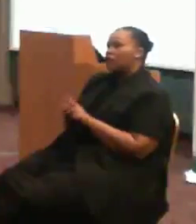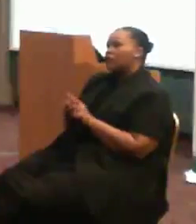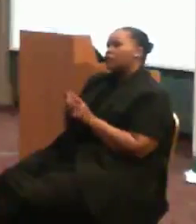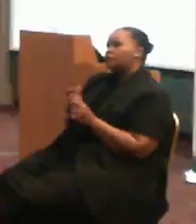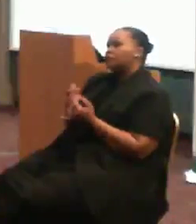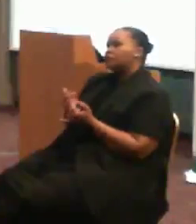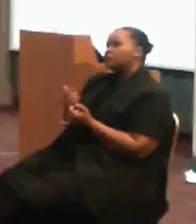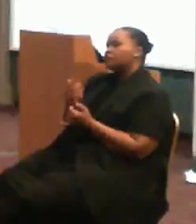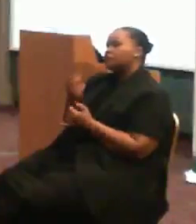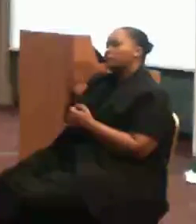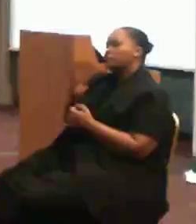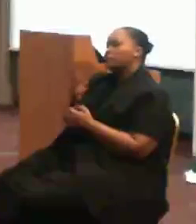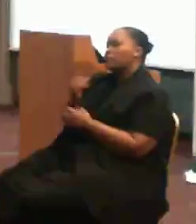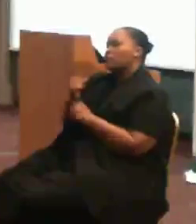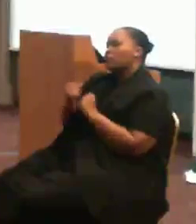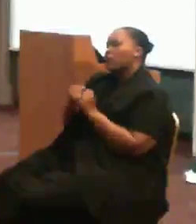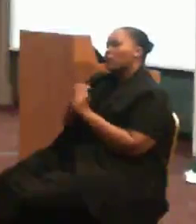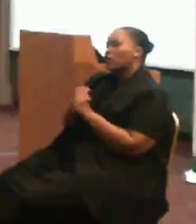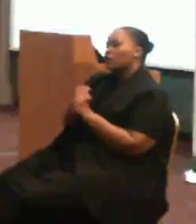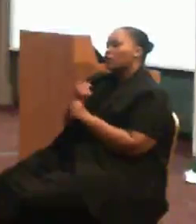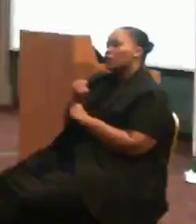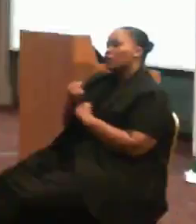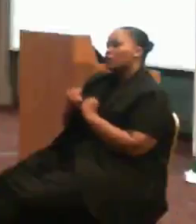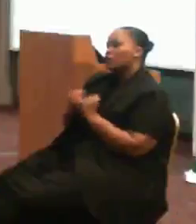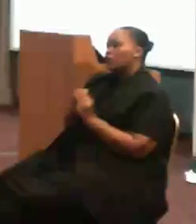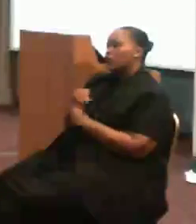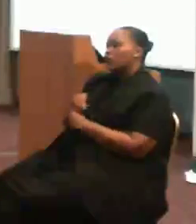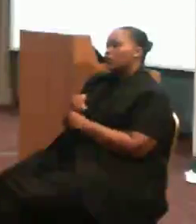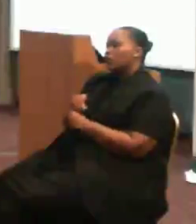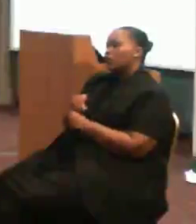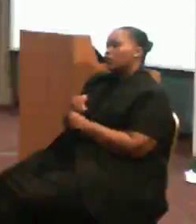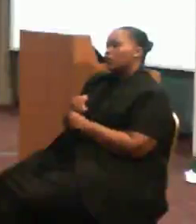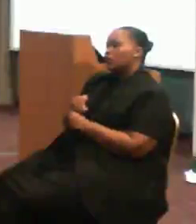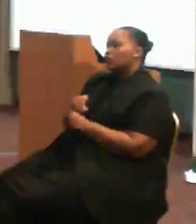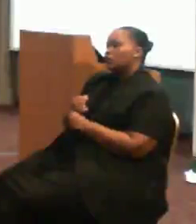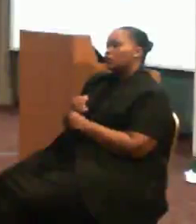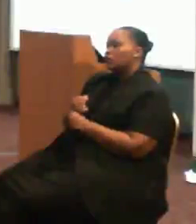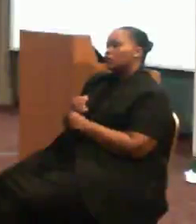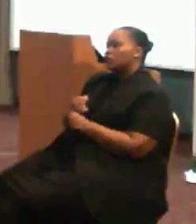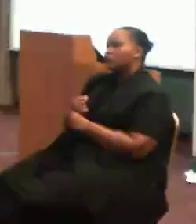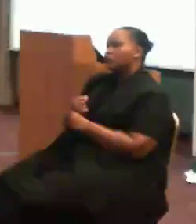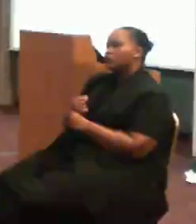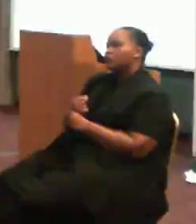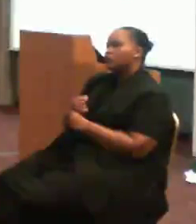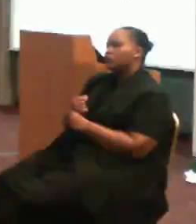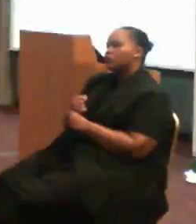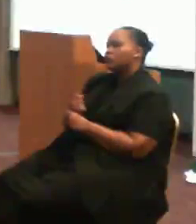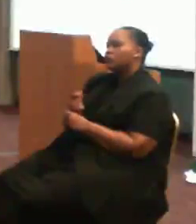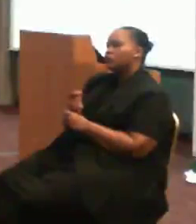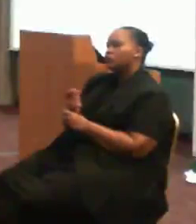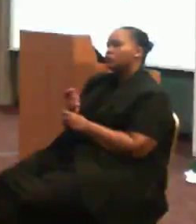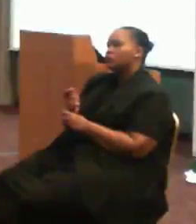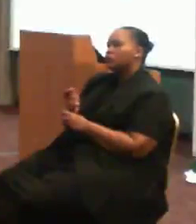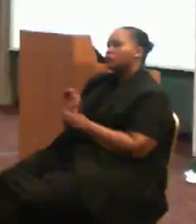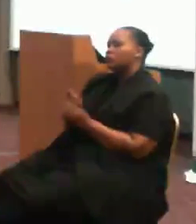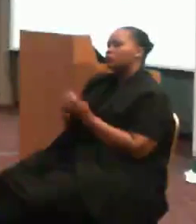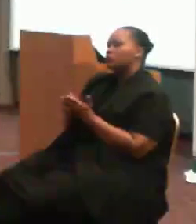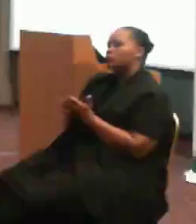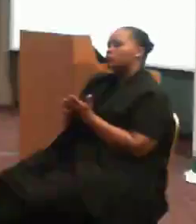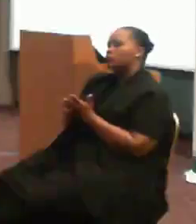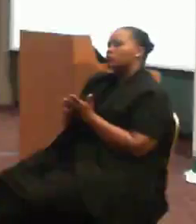you've had years of reducing demand on your product,